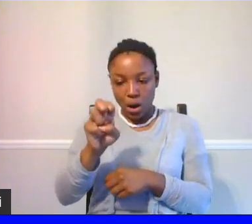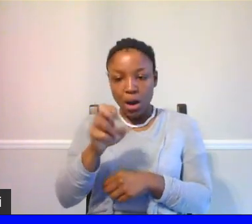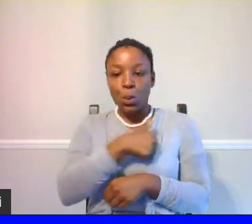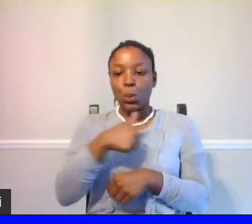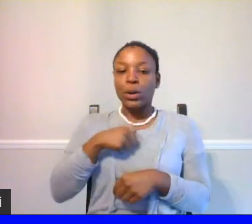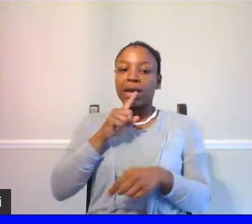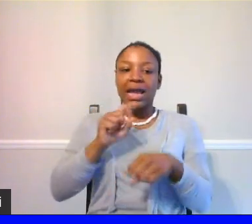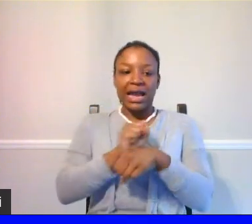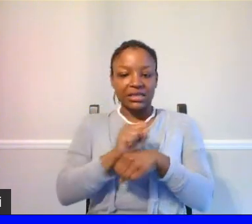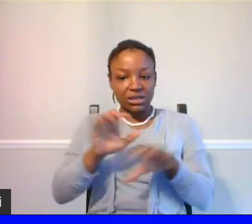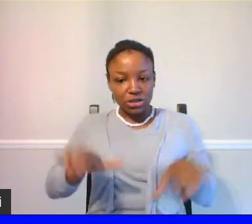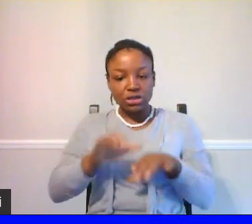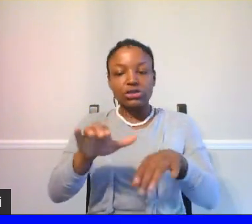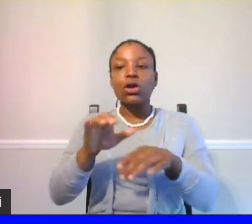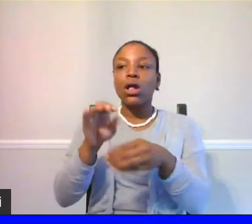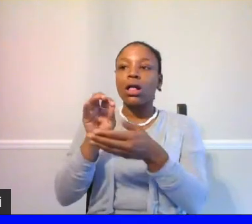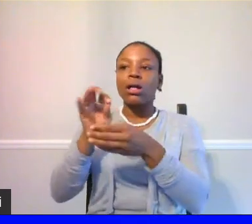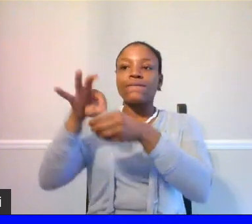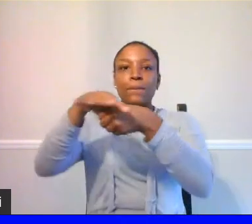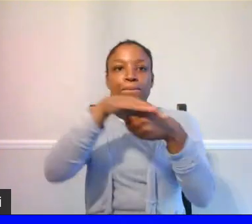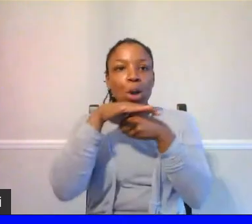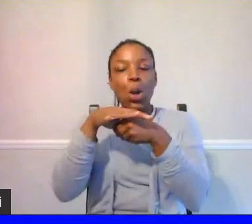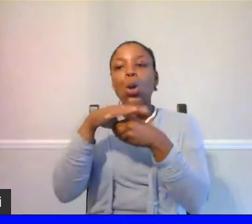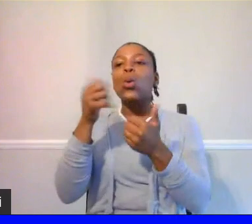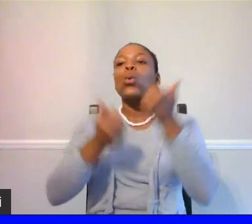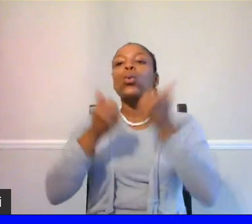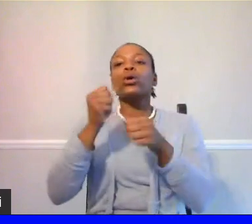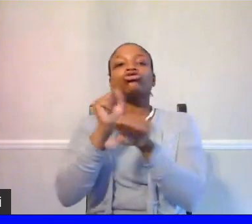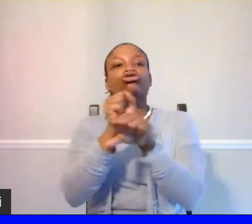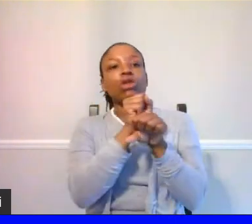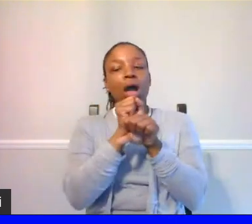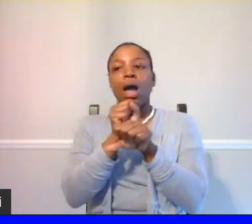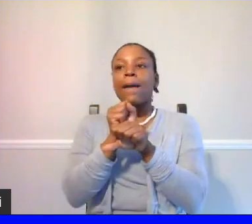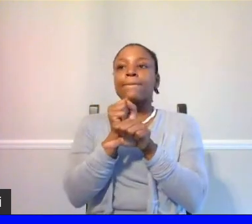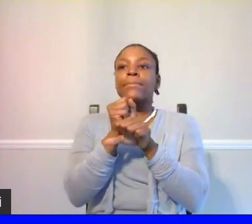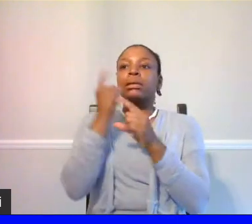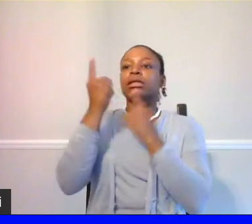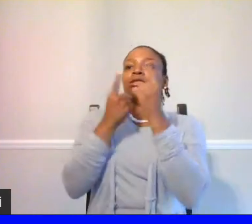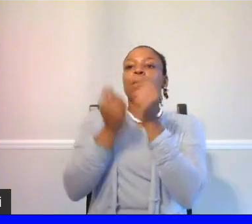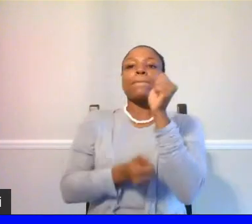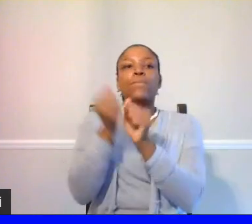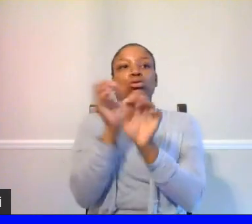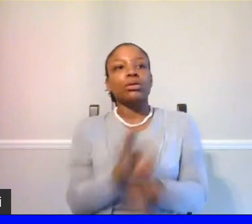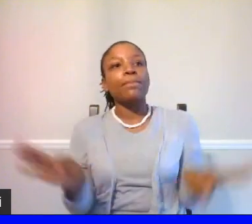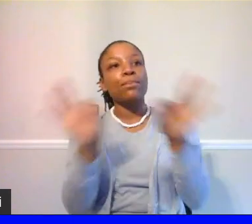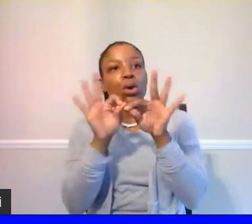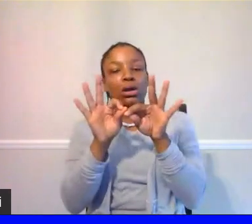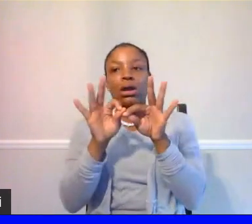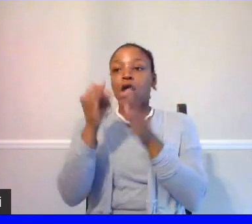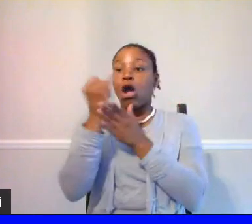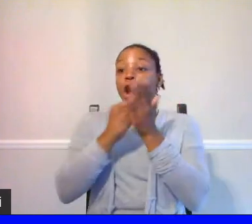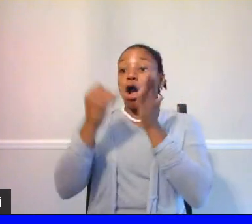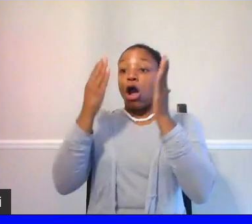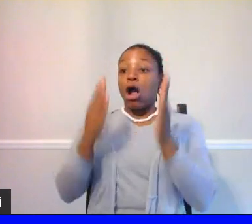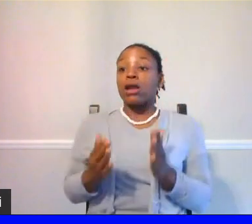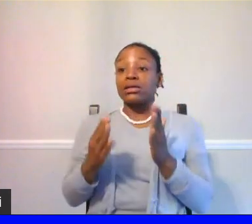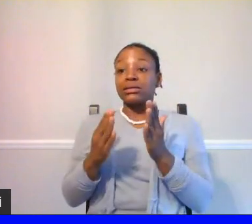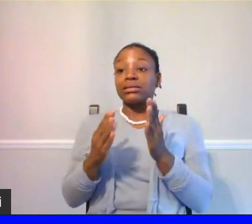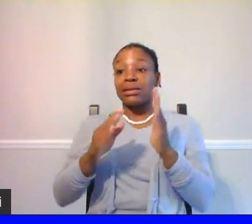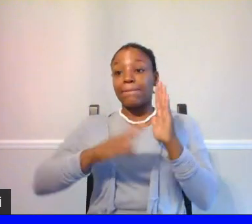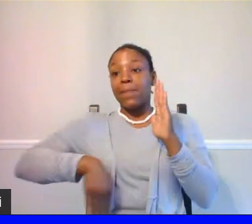originally of which jobs are considered essential, and artists were at the bottom of the list.